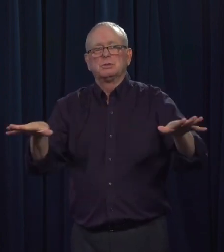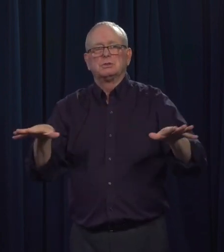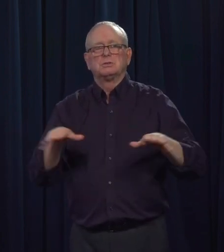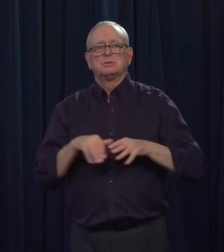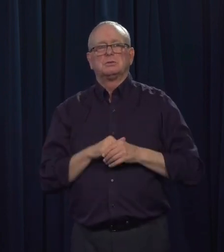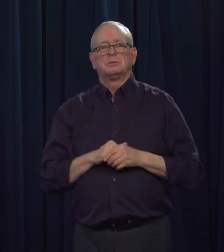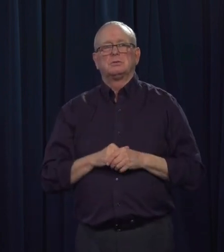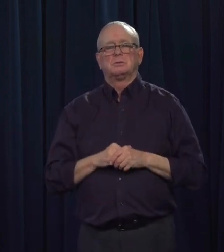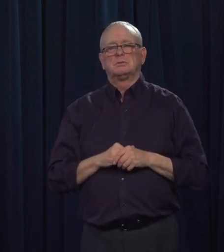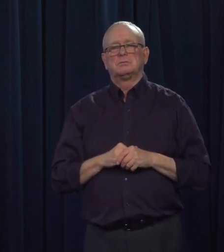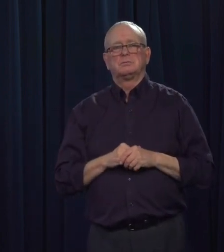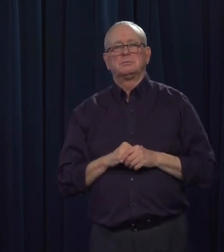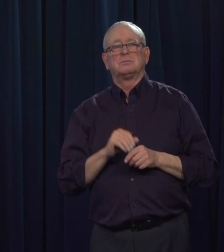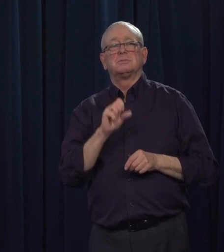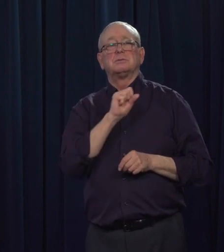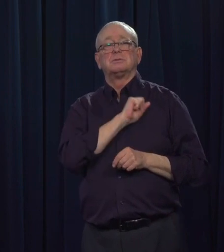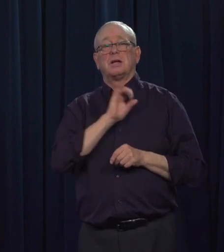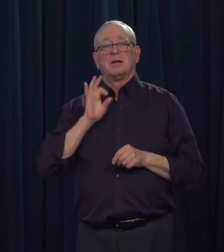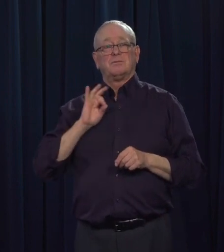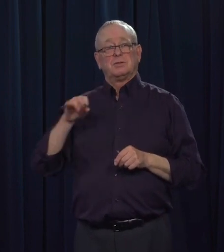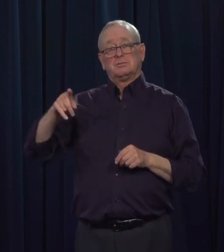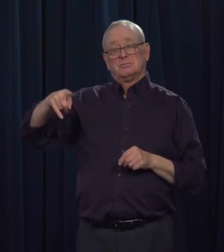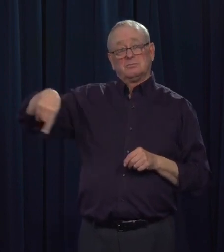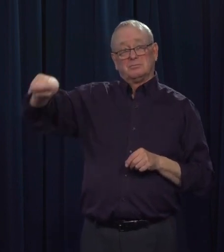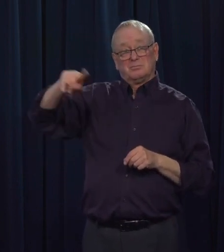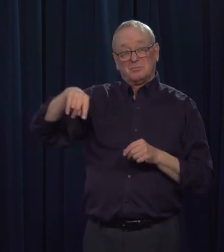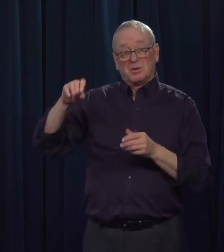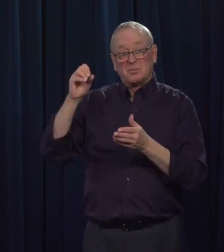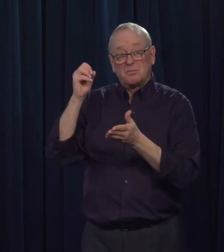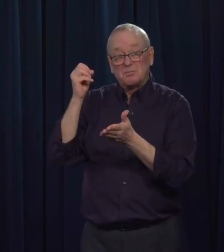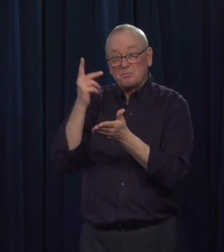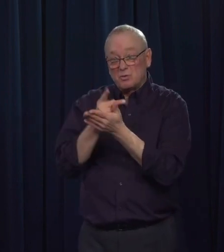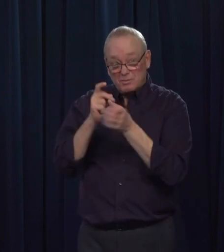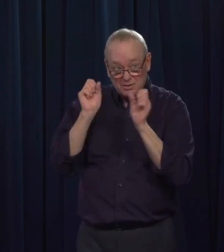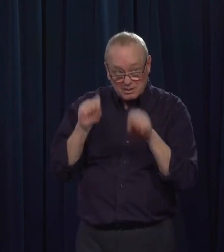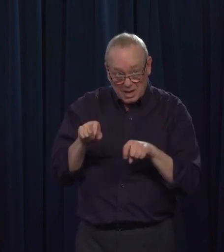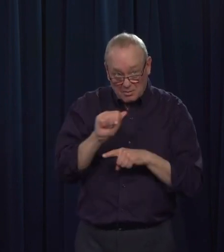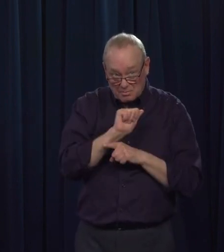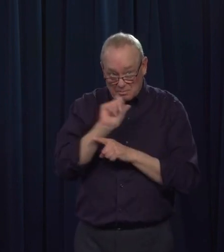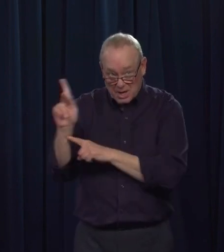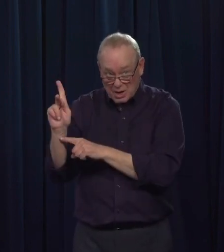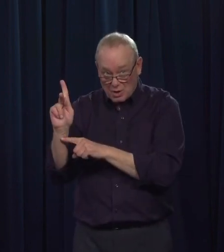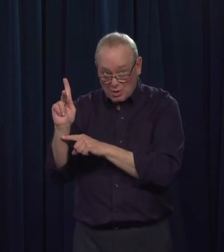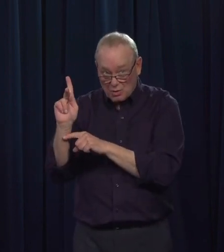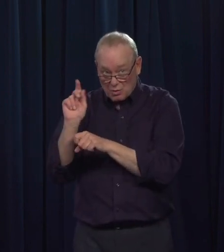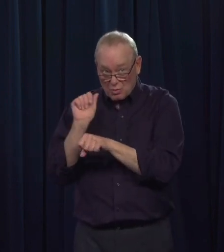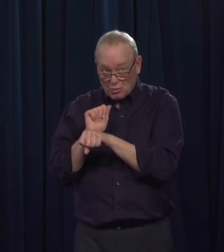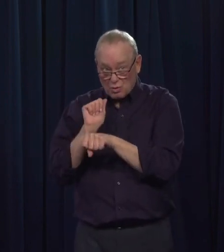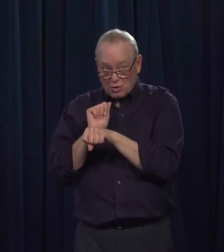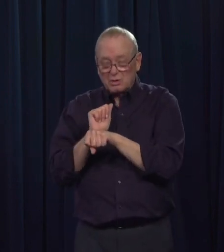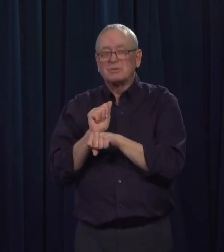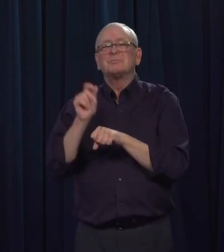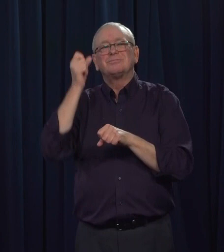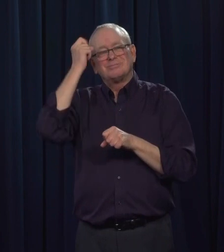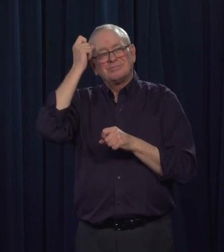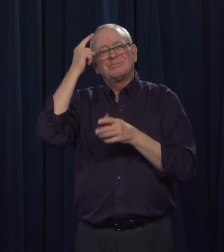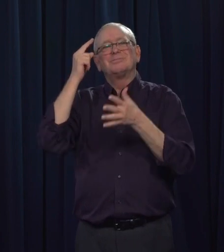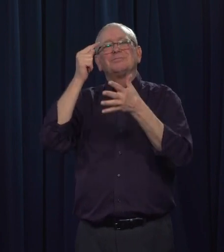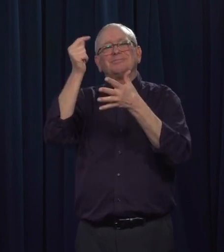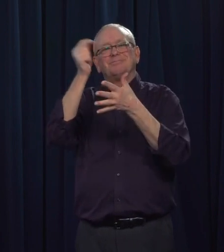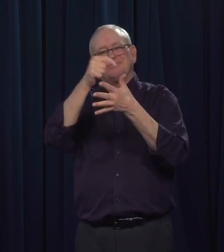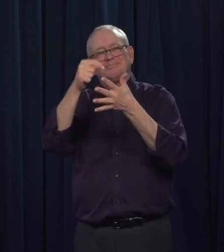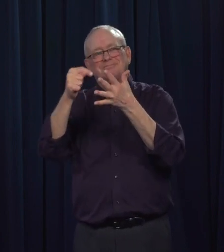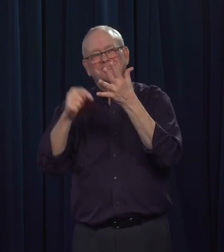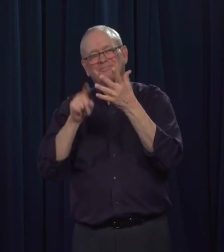an expedited return to work will be required to follow very strict conditions. Patient and staff safety will be